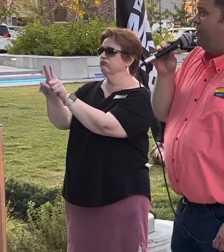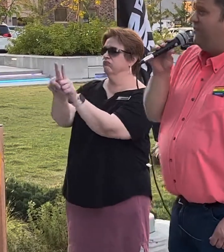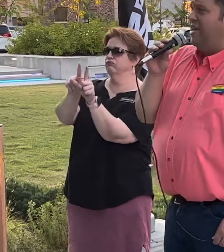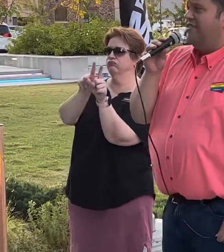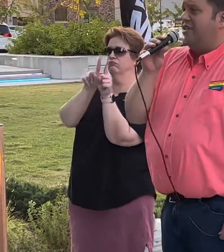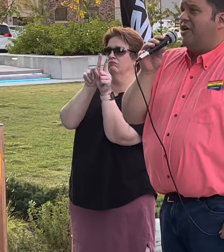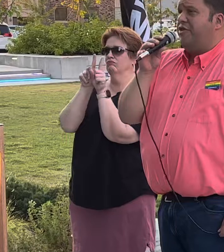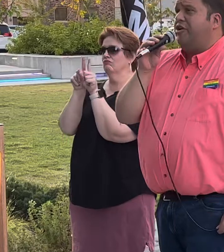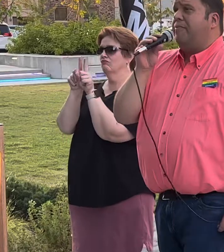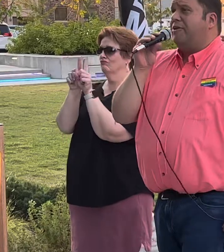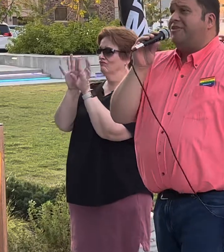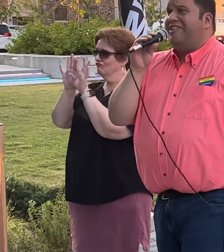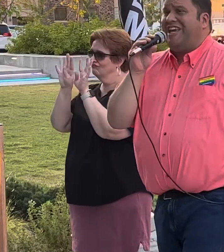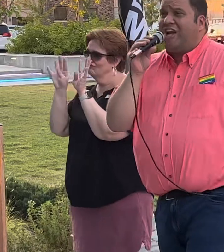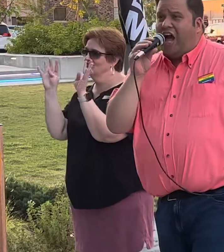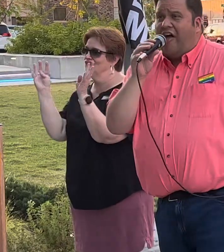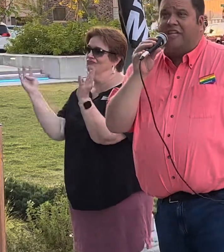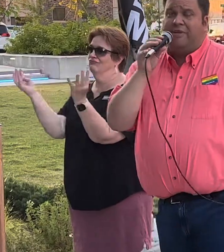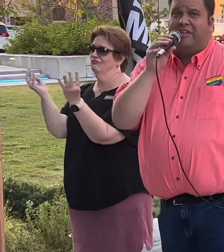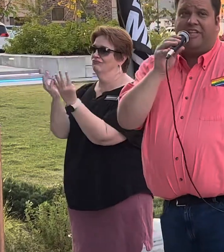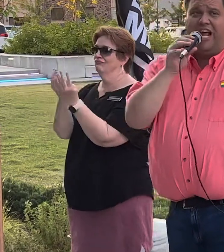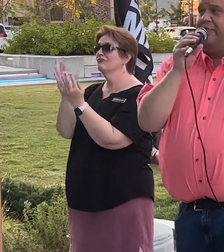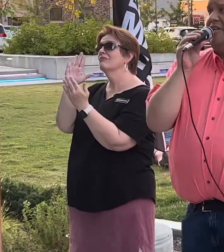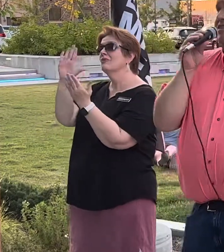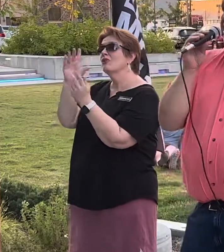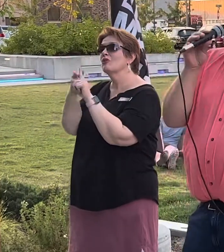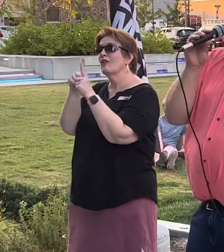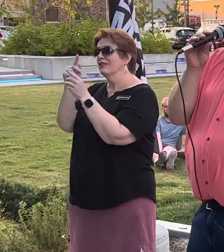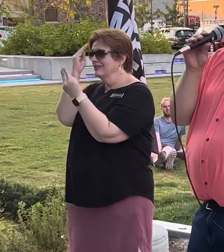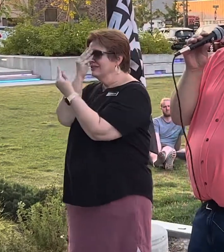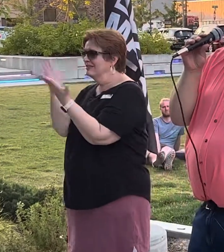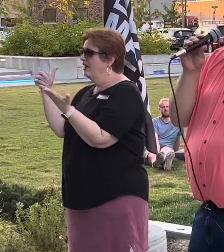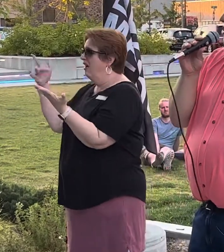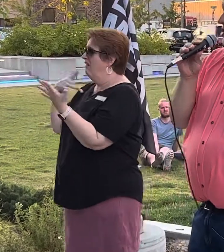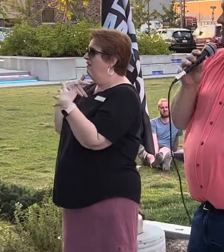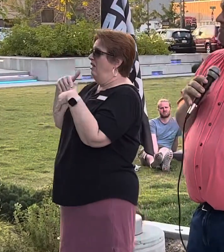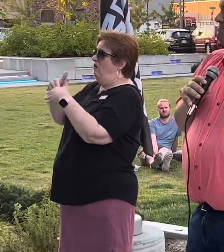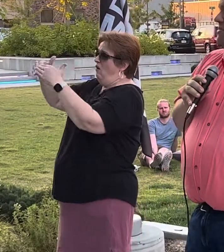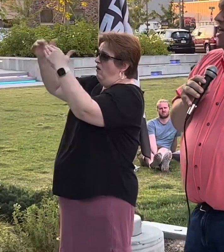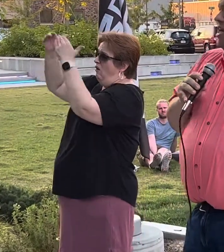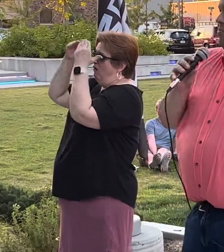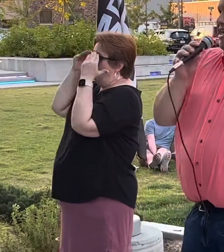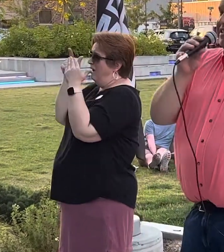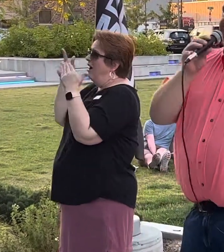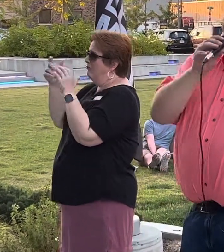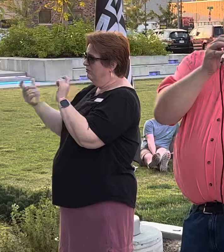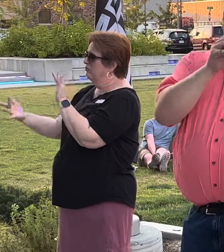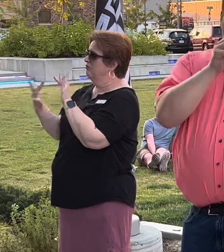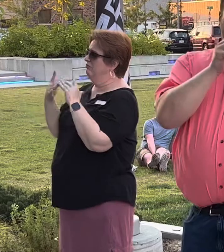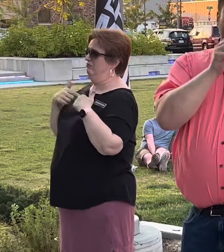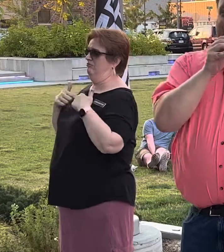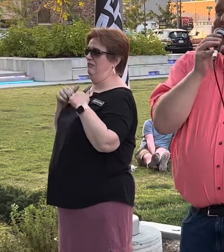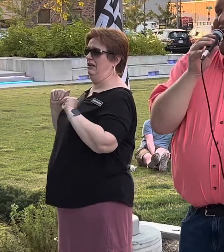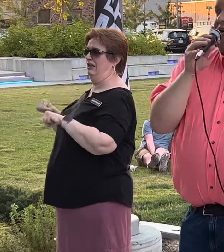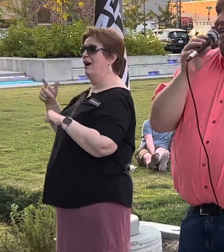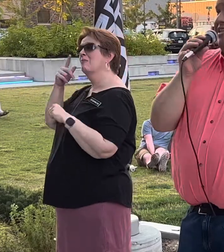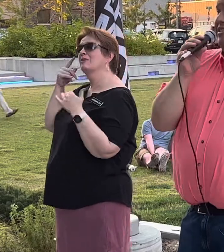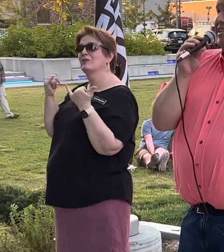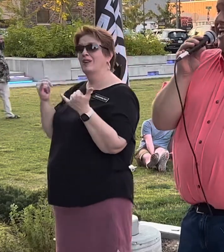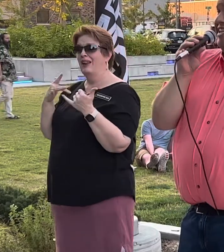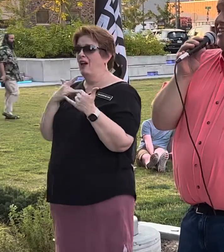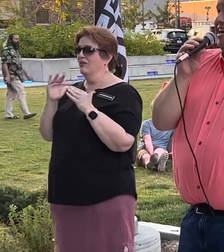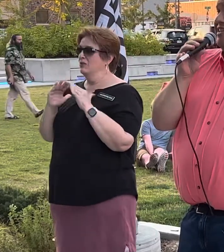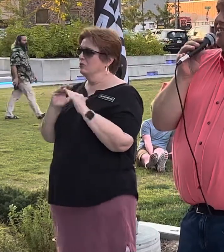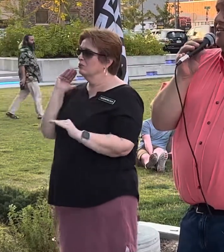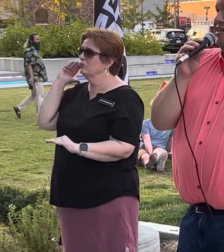all of your friends know that you're a person they can call in the middle of the night when it seems like it's all too much. Because I know for a lot of people right now it